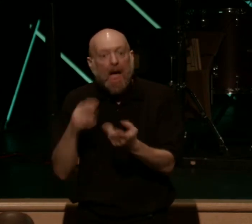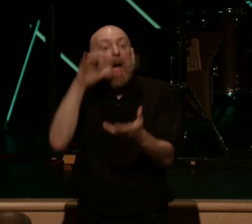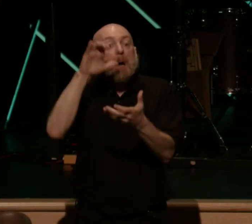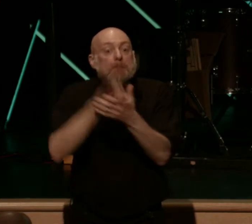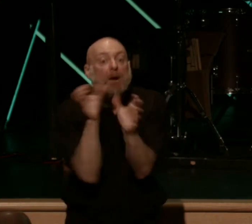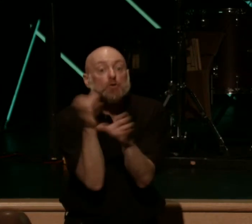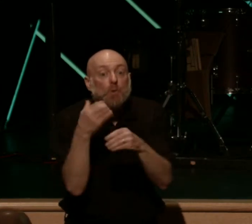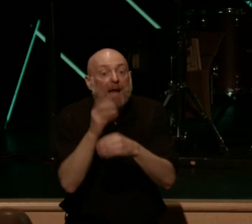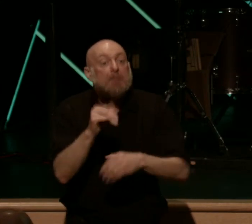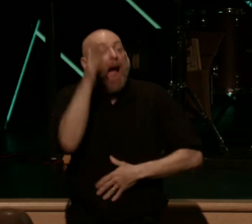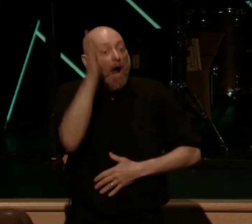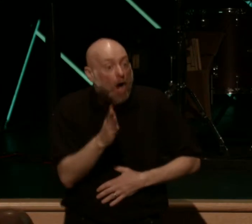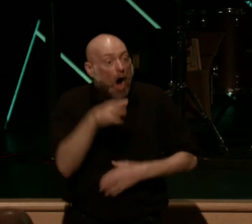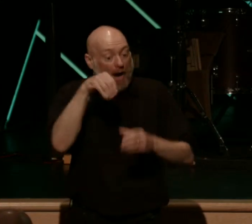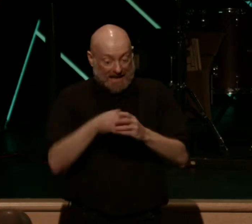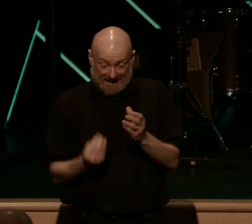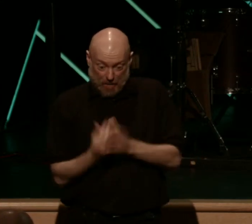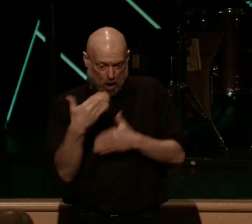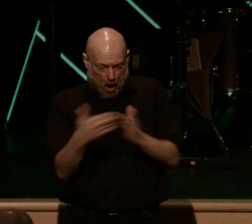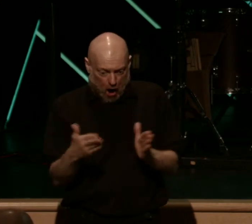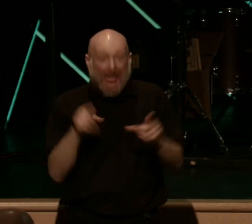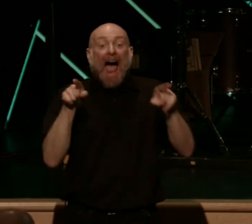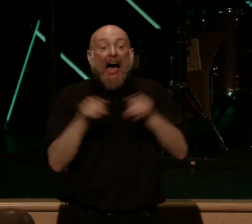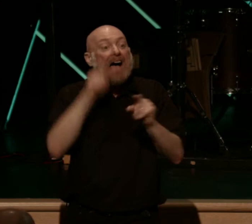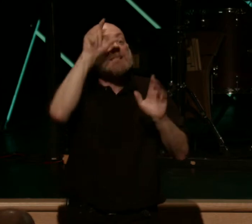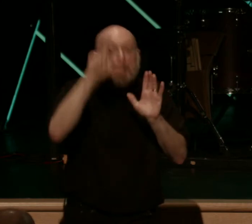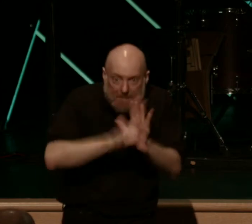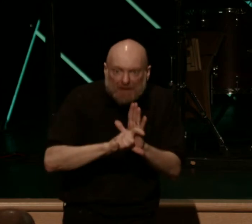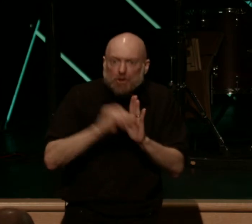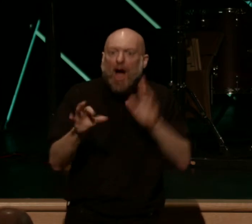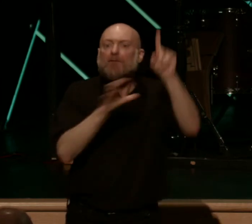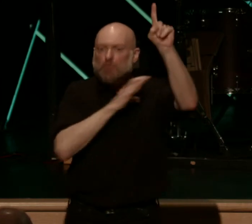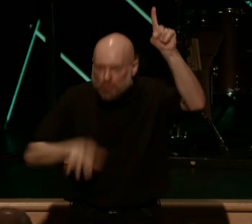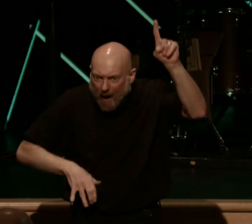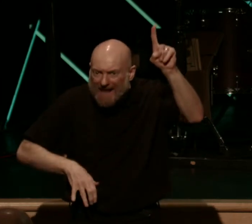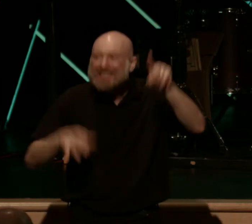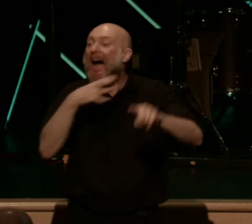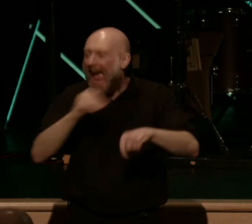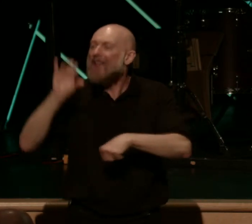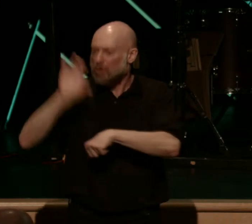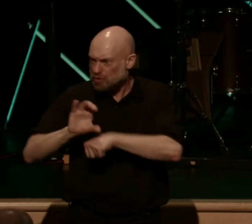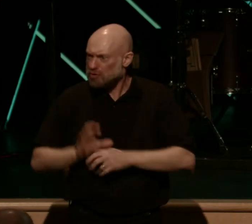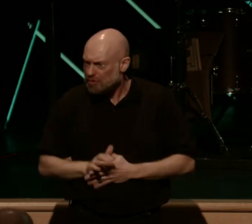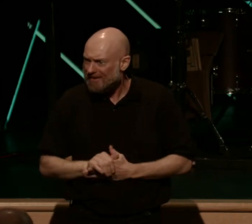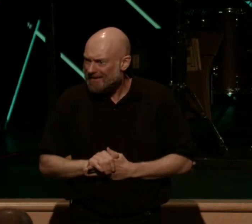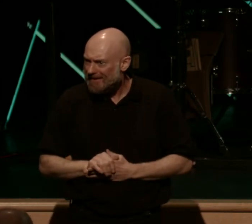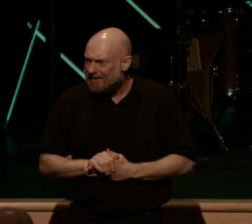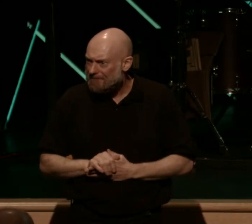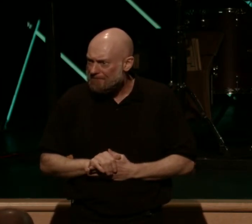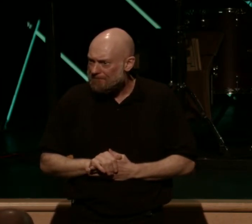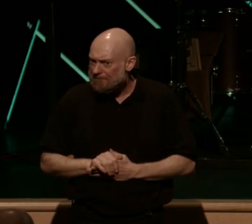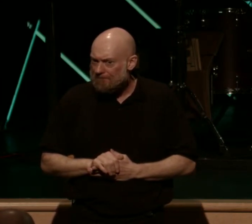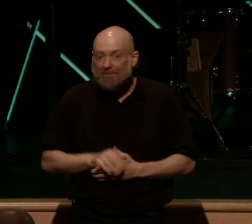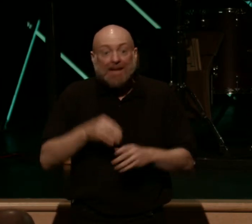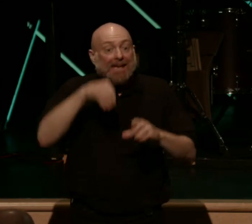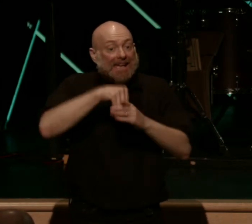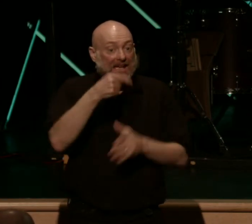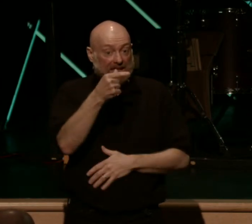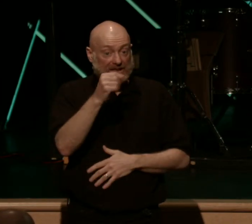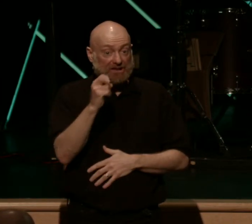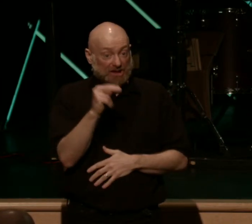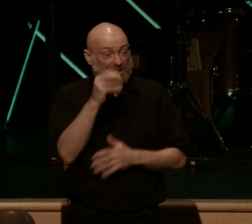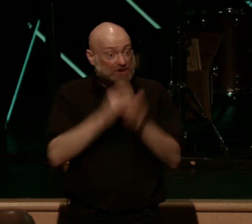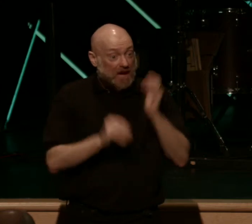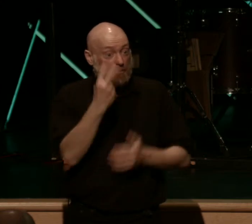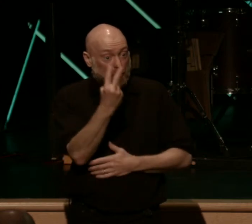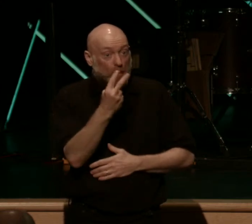was created by God in the garden as a picture of Christ and the church. In Genesis chapter 2,